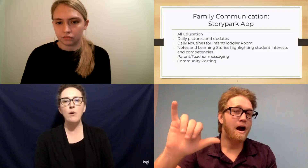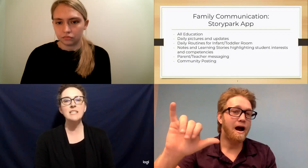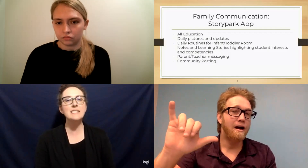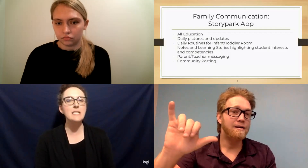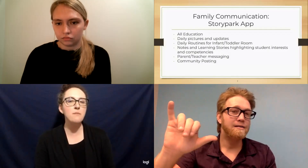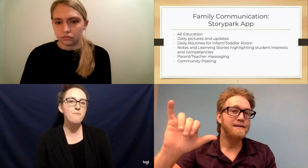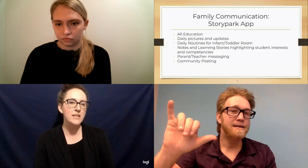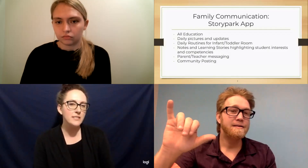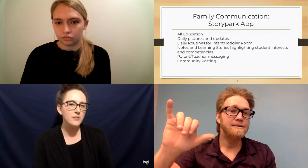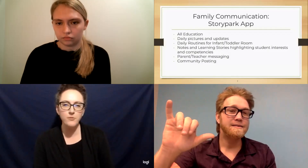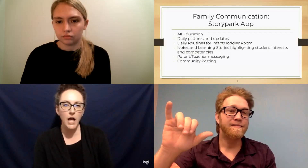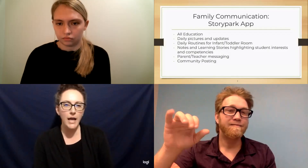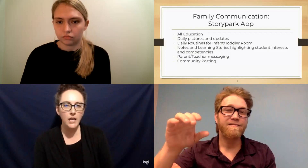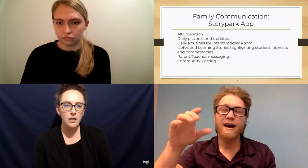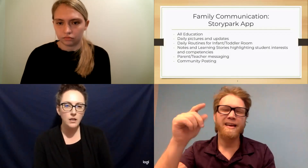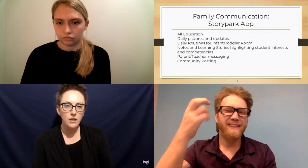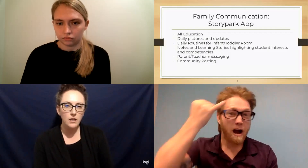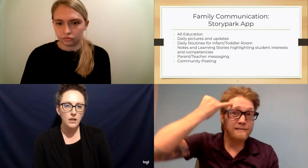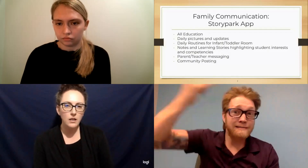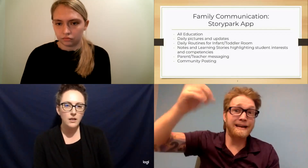I want to demystify